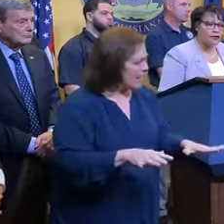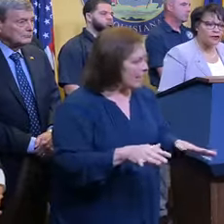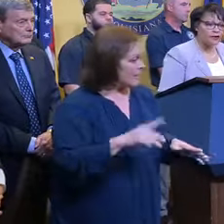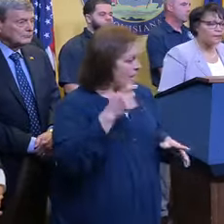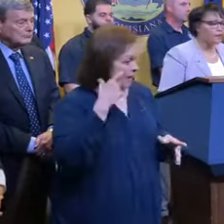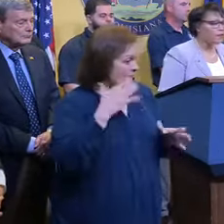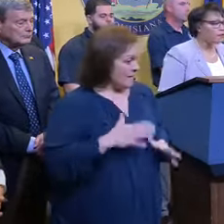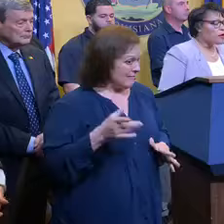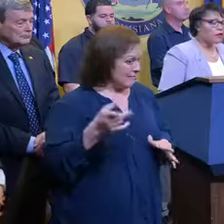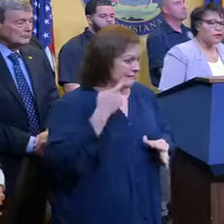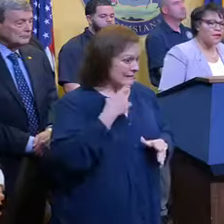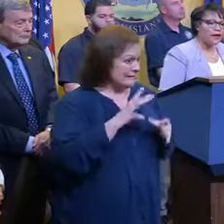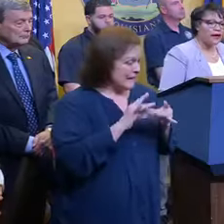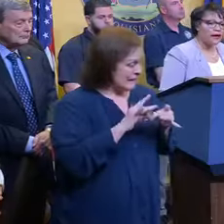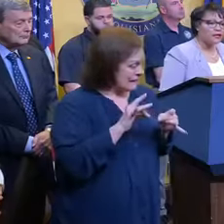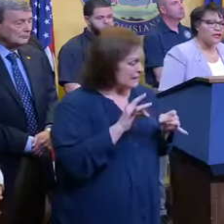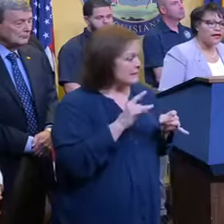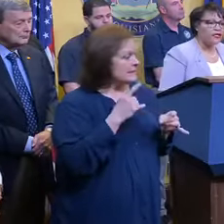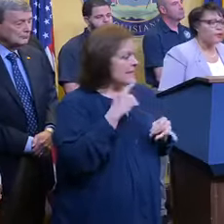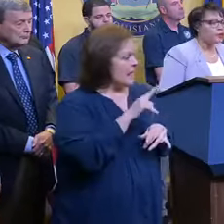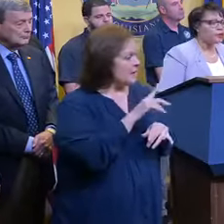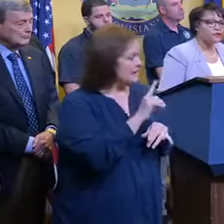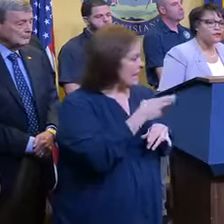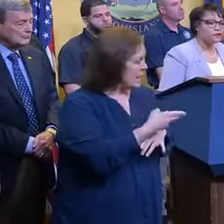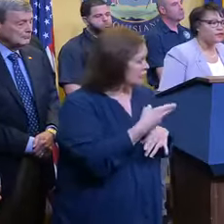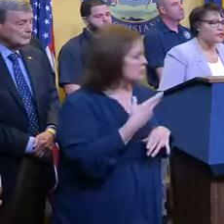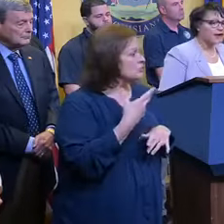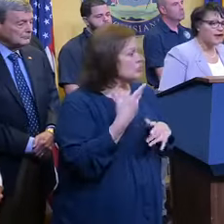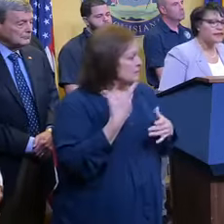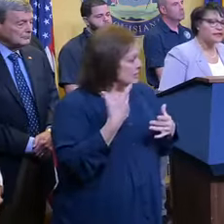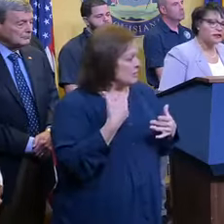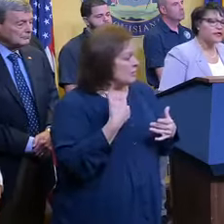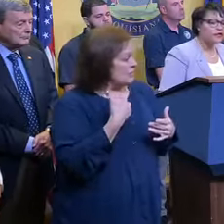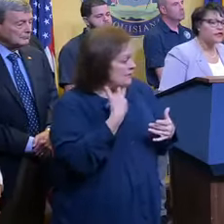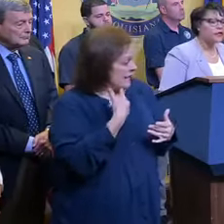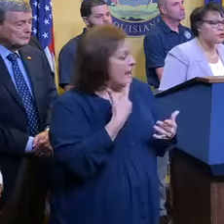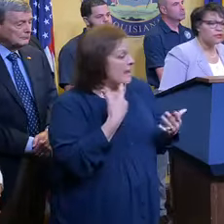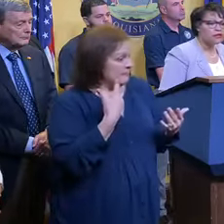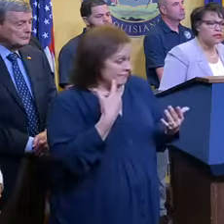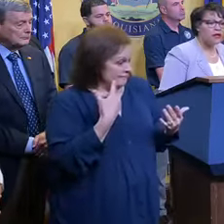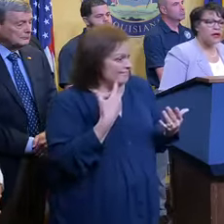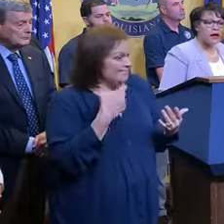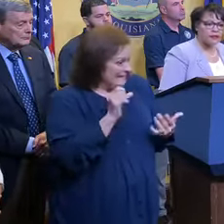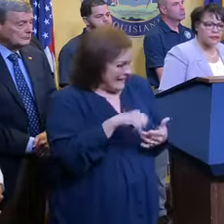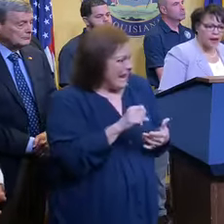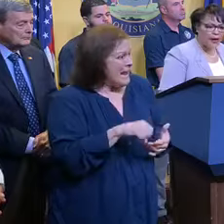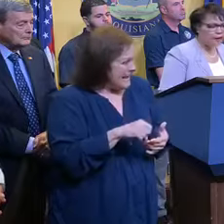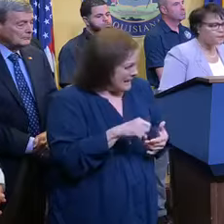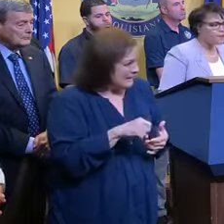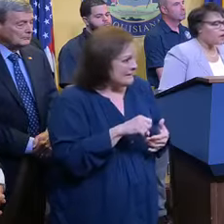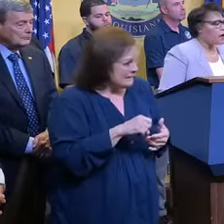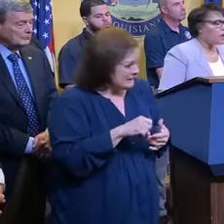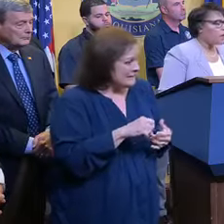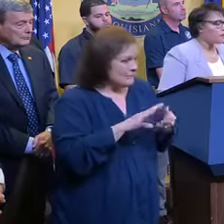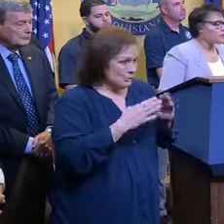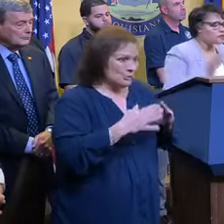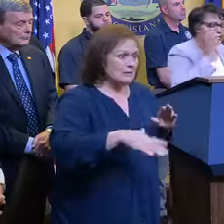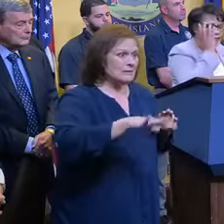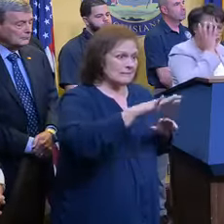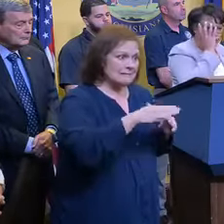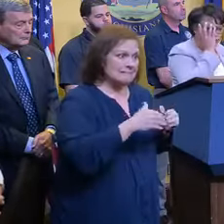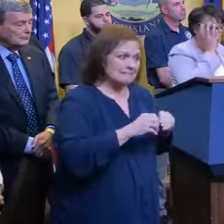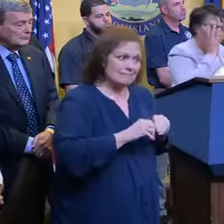the governor being alerted by LDH that we can officially say that there is community spread. One